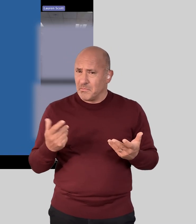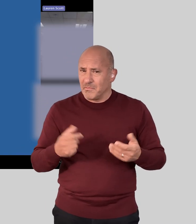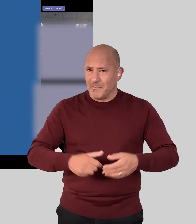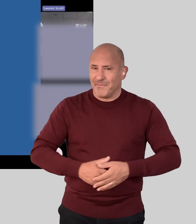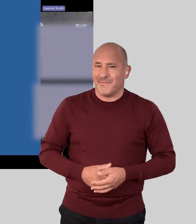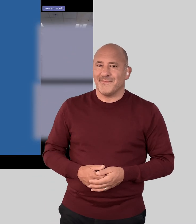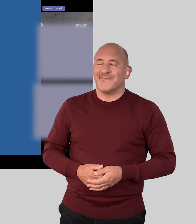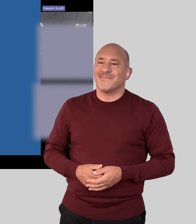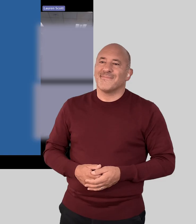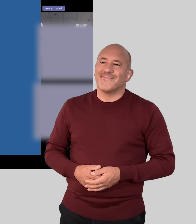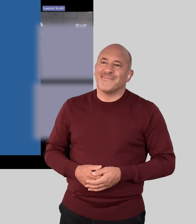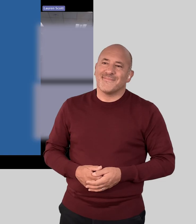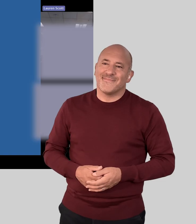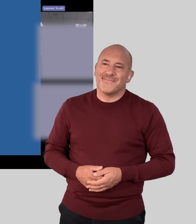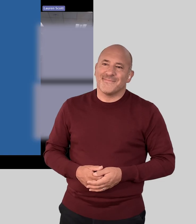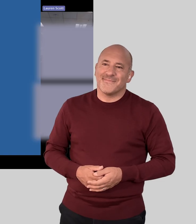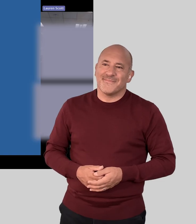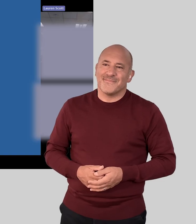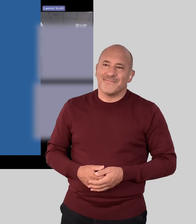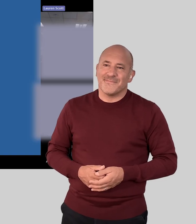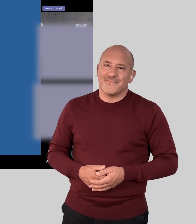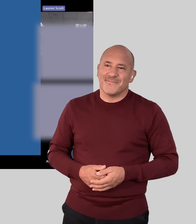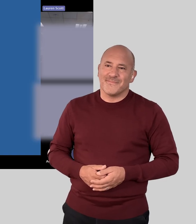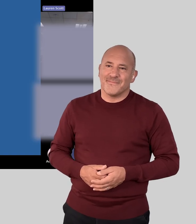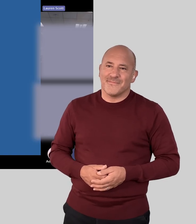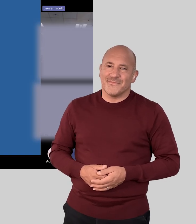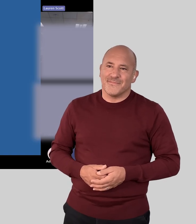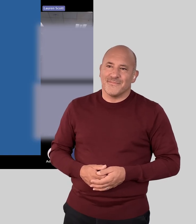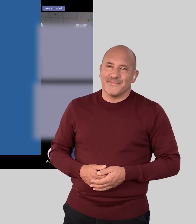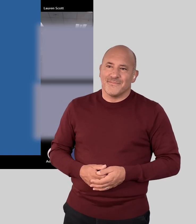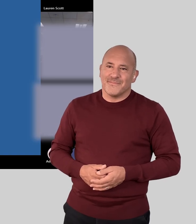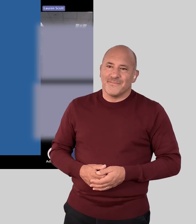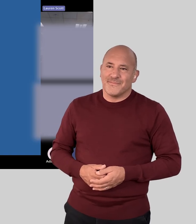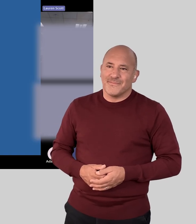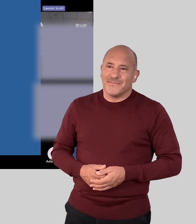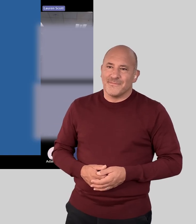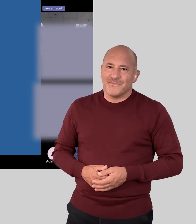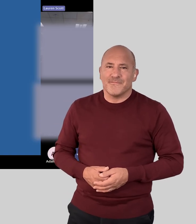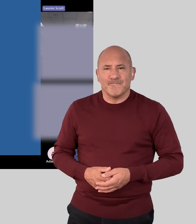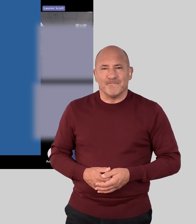there's ways that can translate, like online for sure. I think